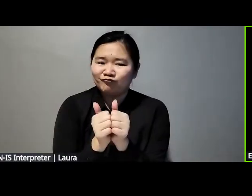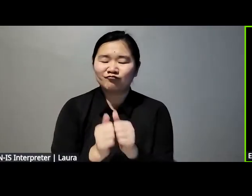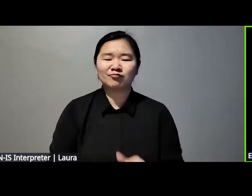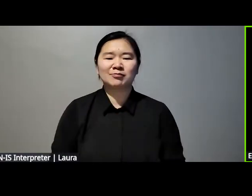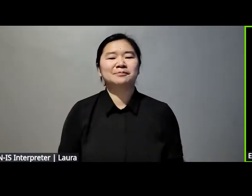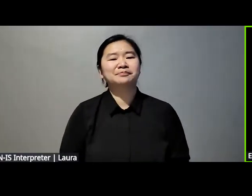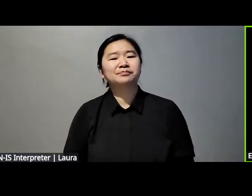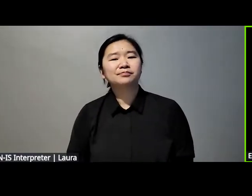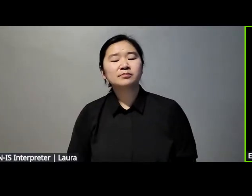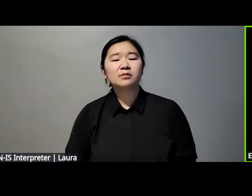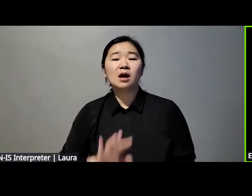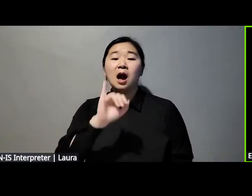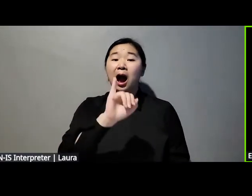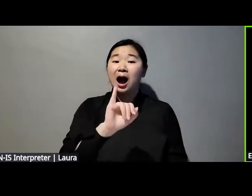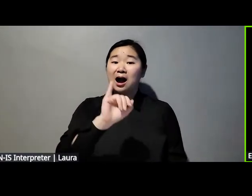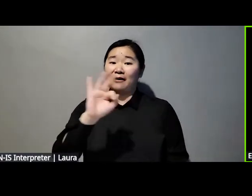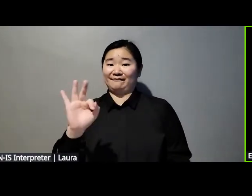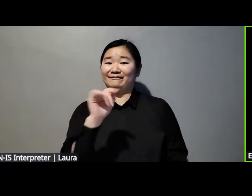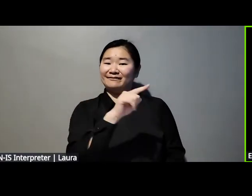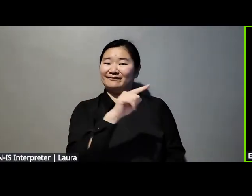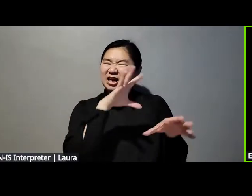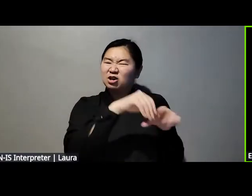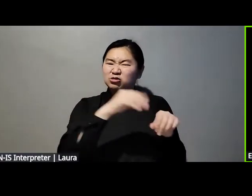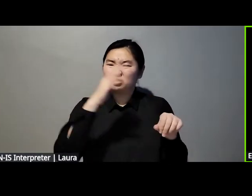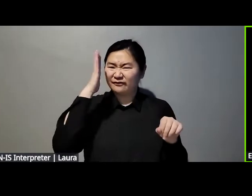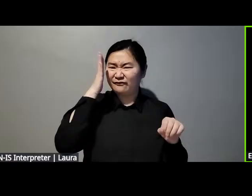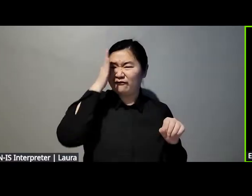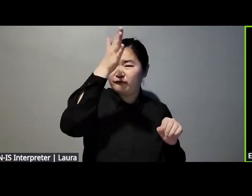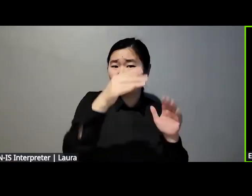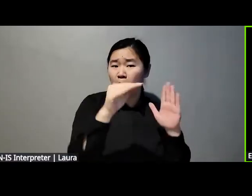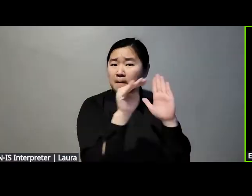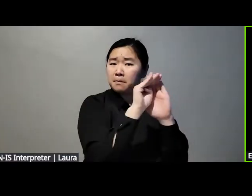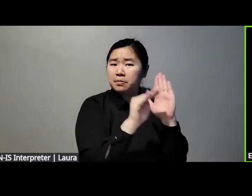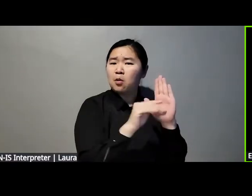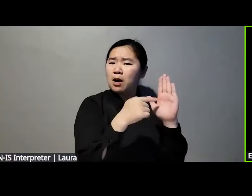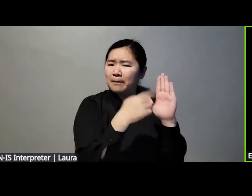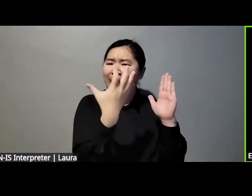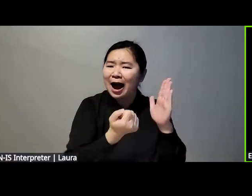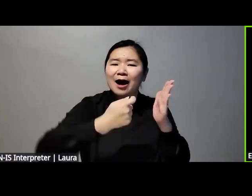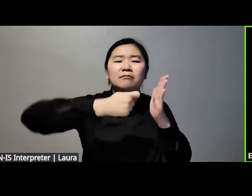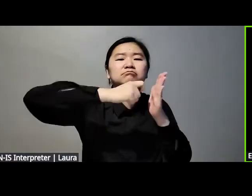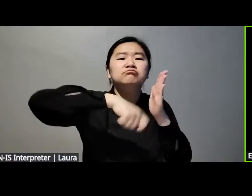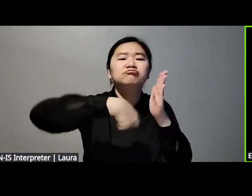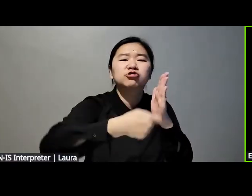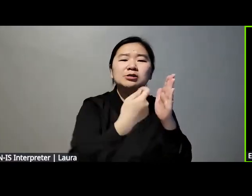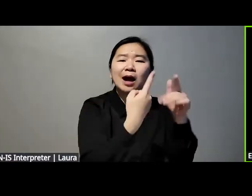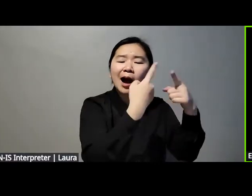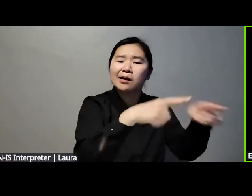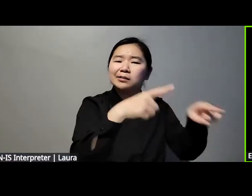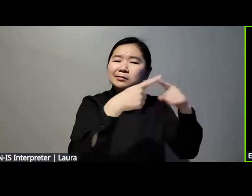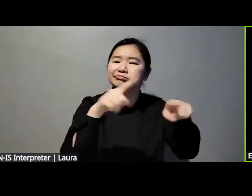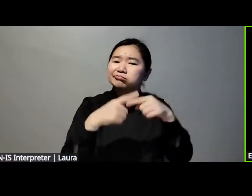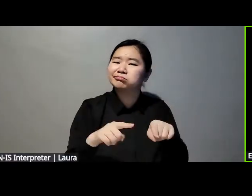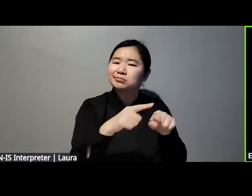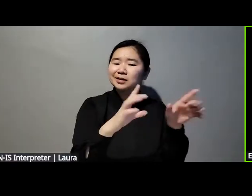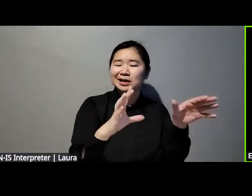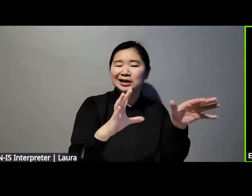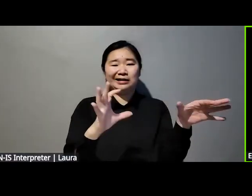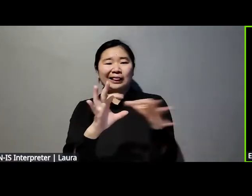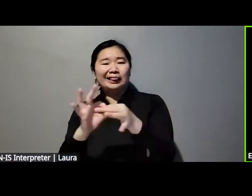Thank you for that. Different projects conducting inclusive future program use people with disability in their areas of training,